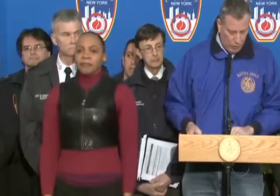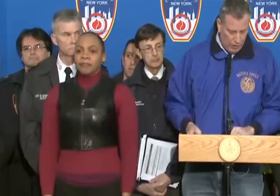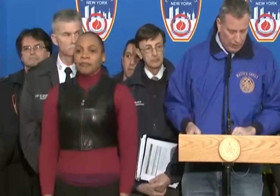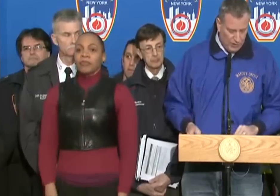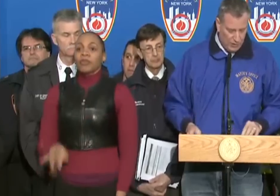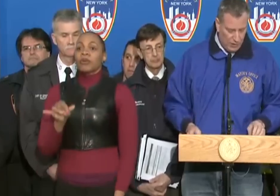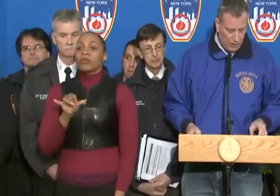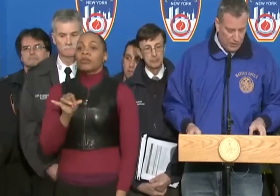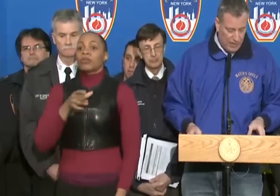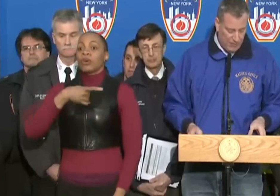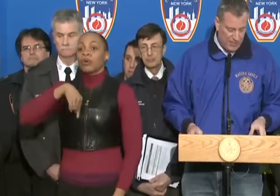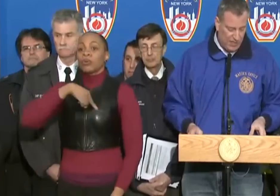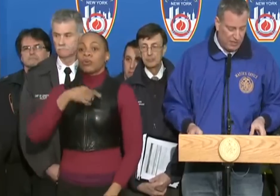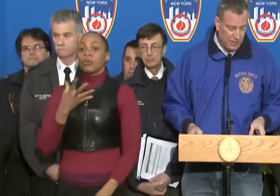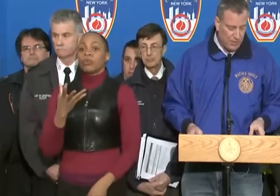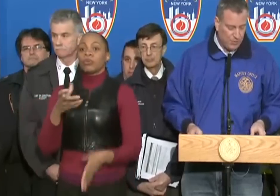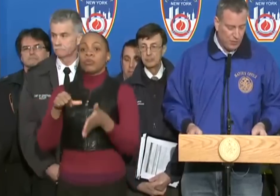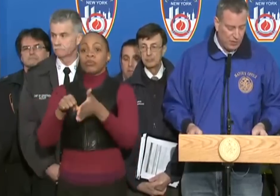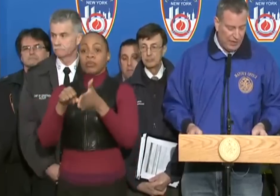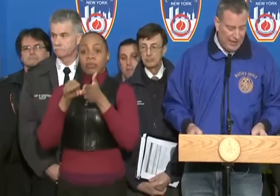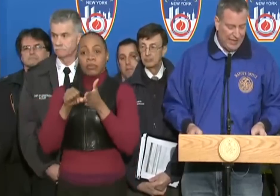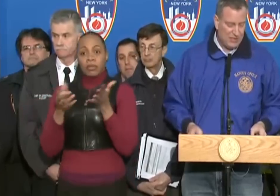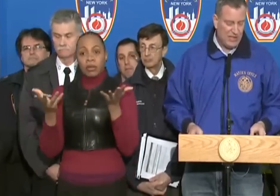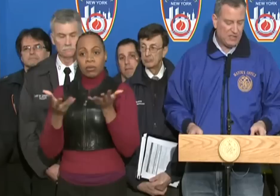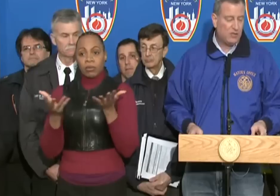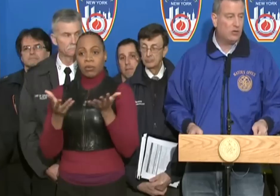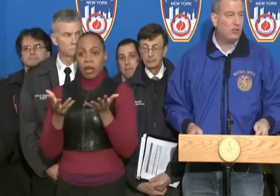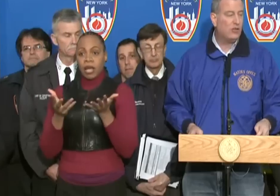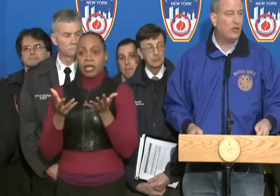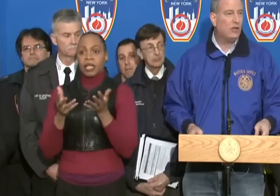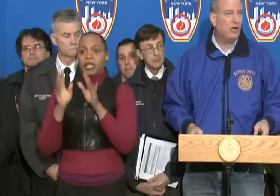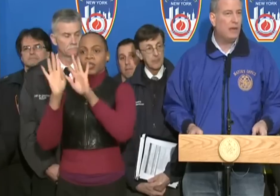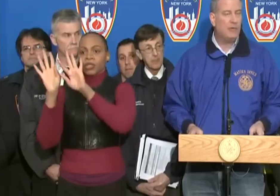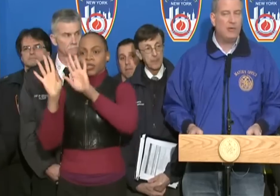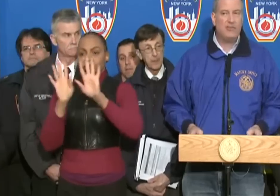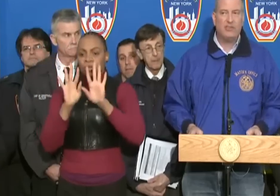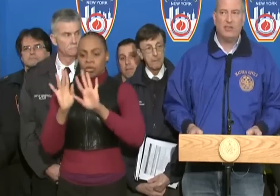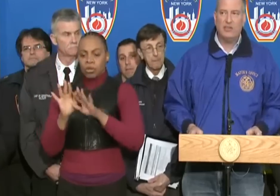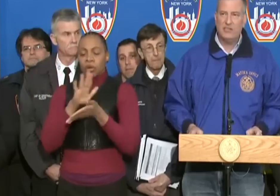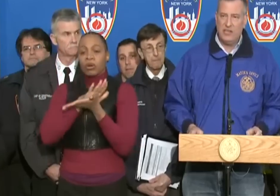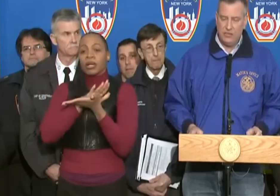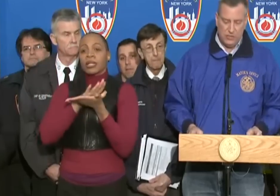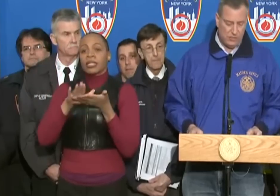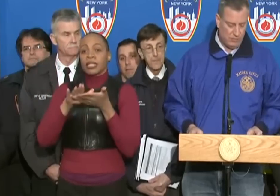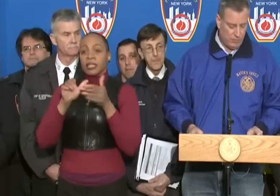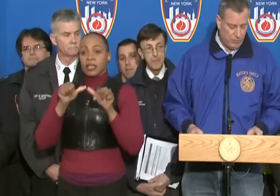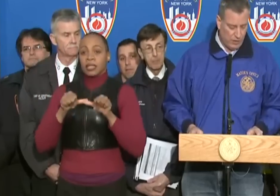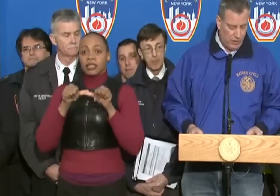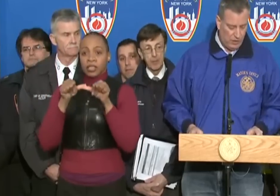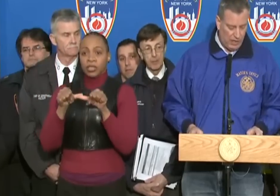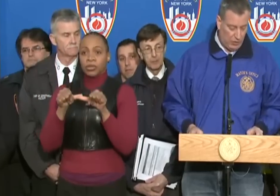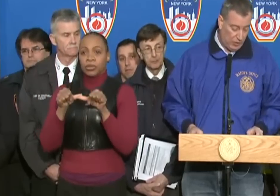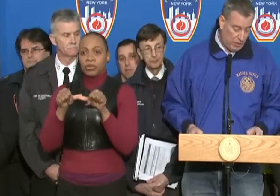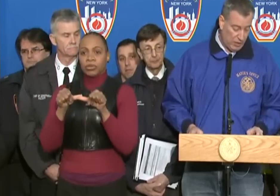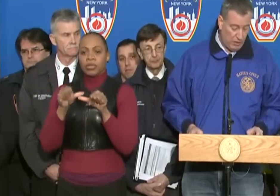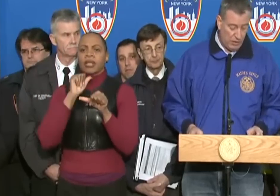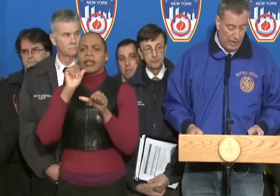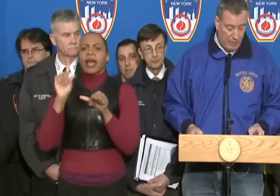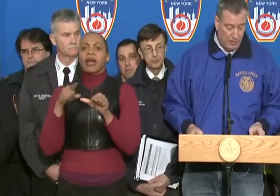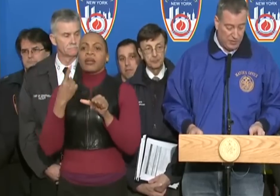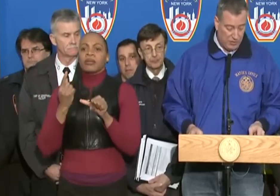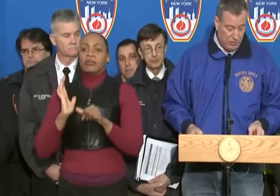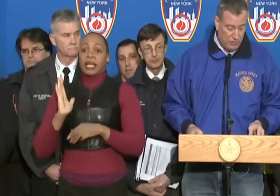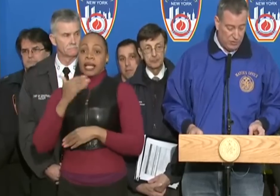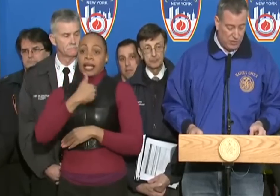And we want to emphasize that as that snow clearing operation continues, not only are